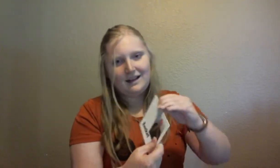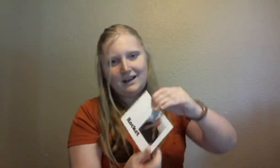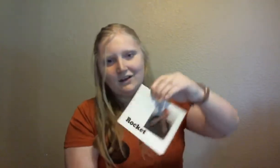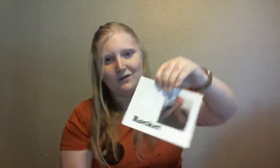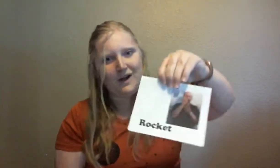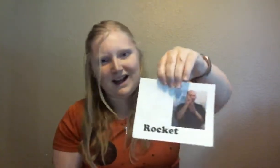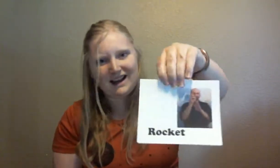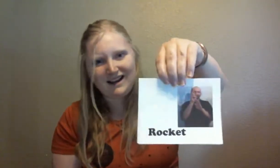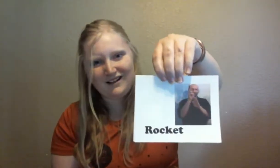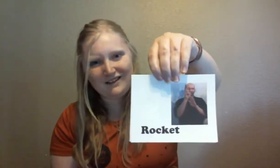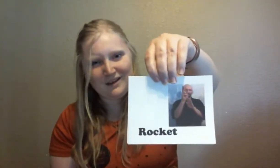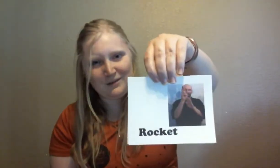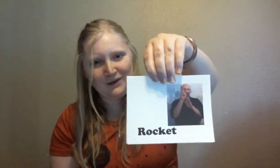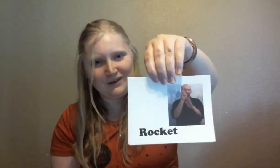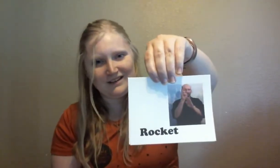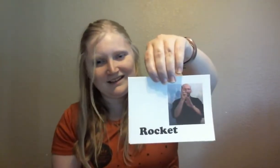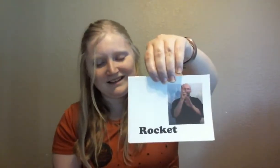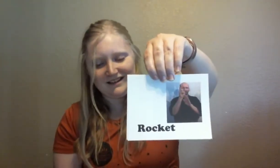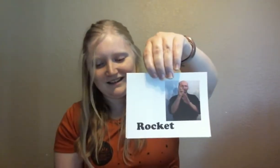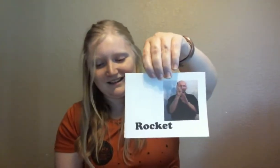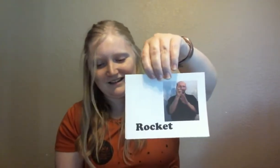Like you're rocketing off to the moon.